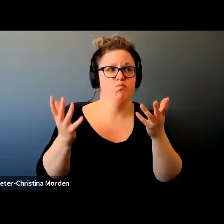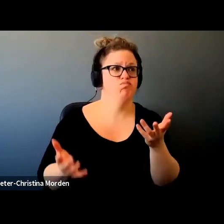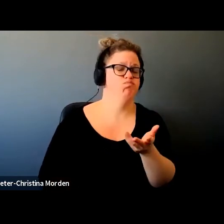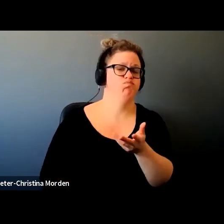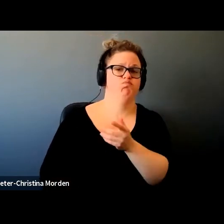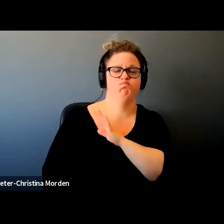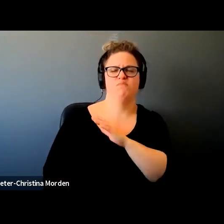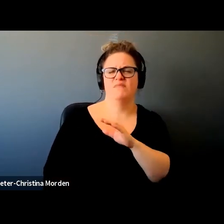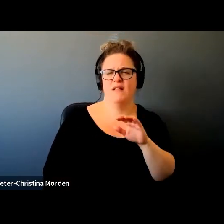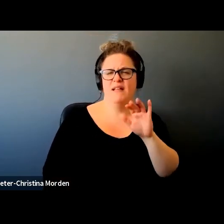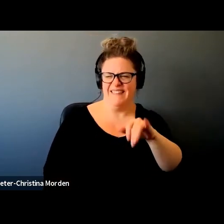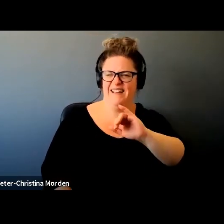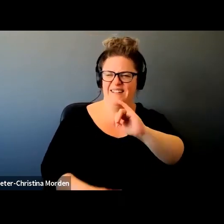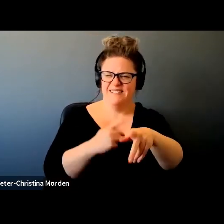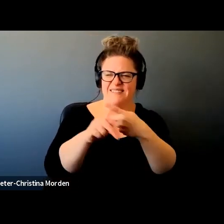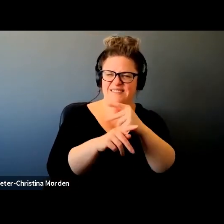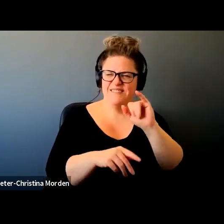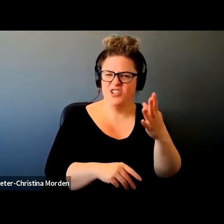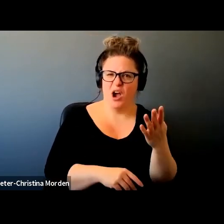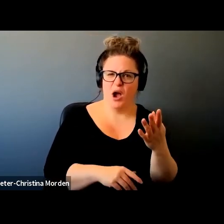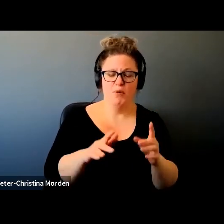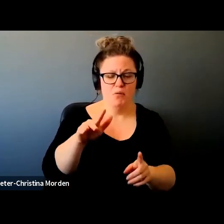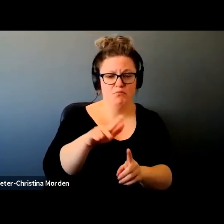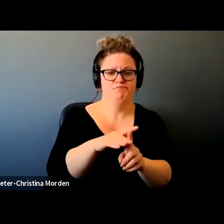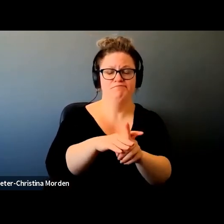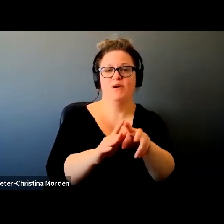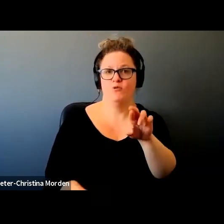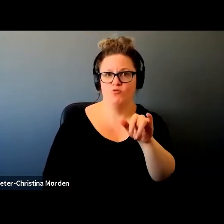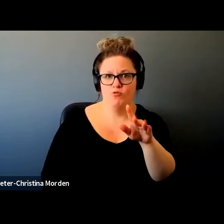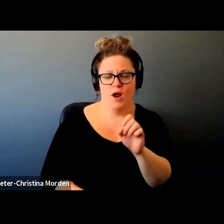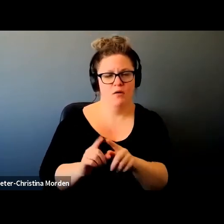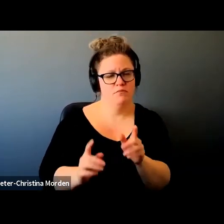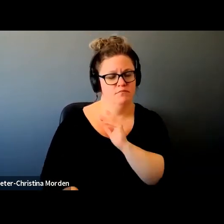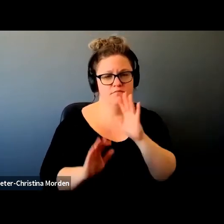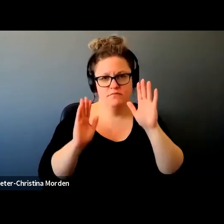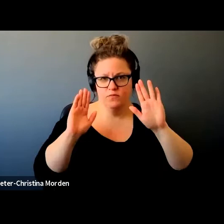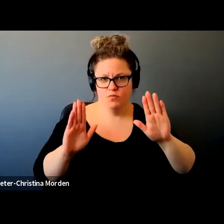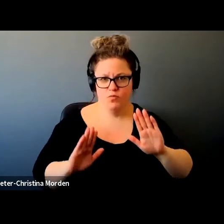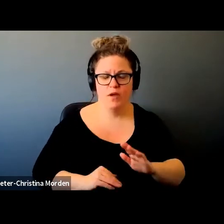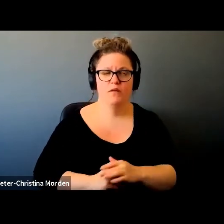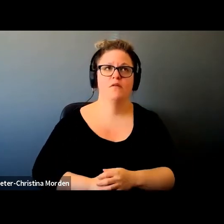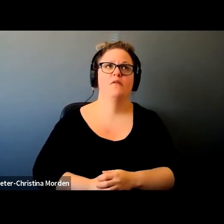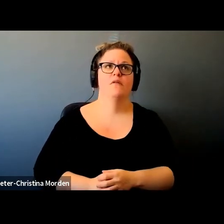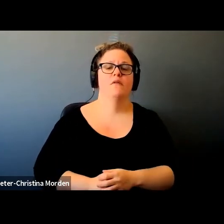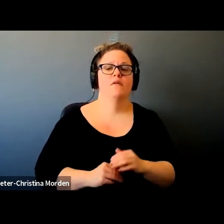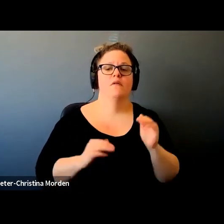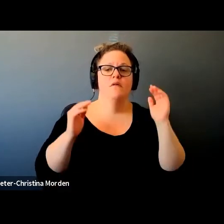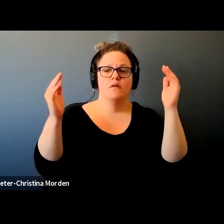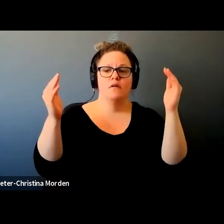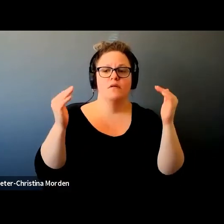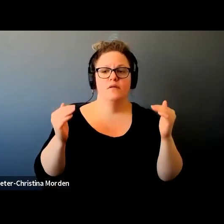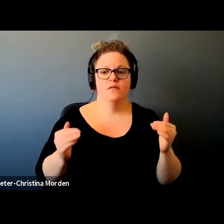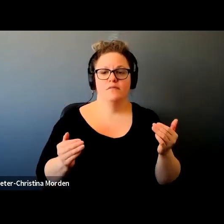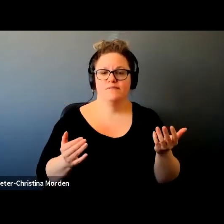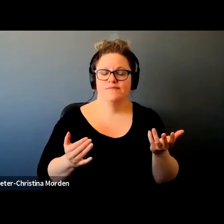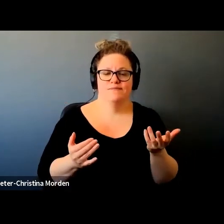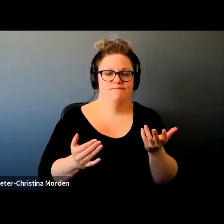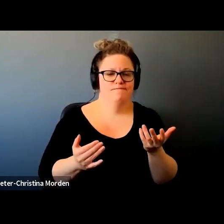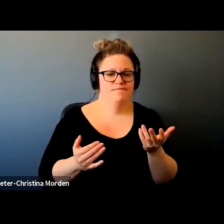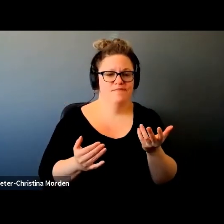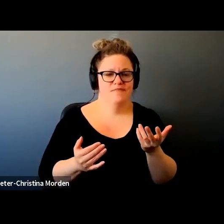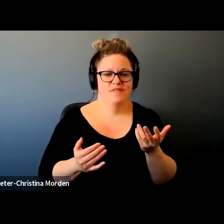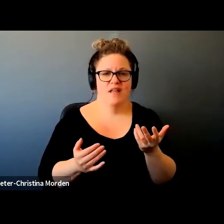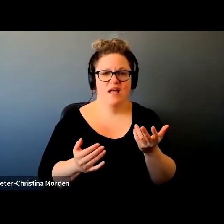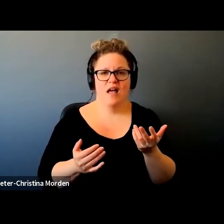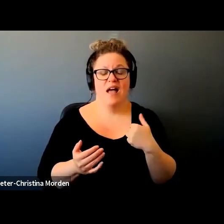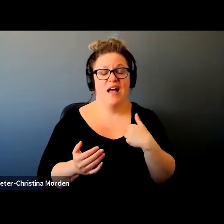rarely come along, but they were quite great. And so in terms of the business of making art for other people and yourself,